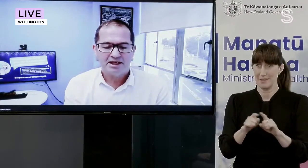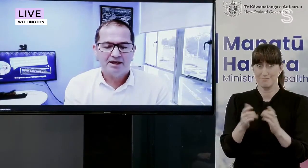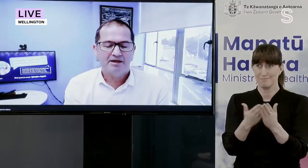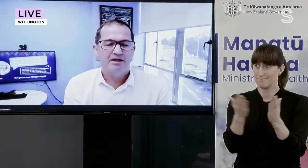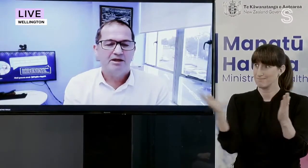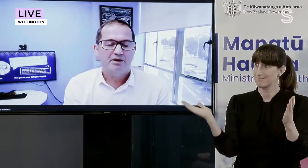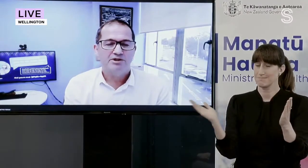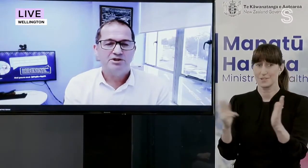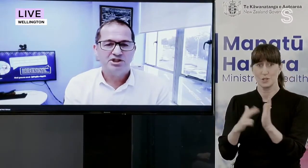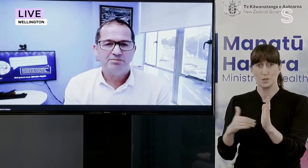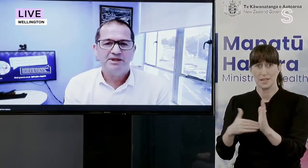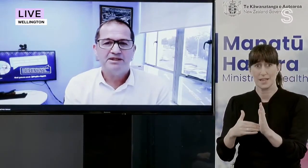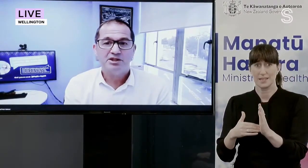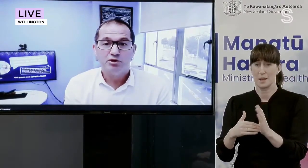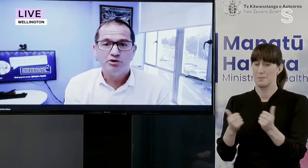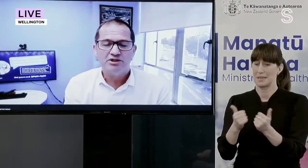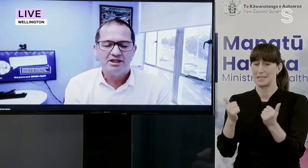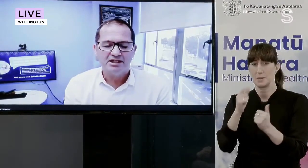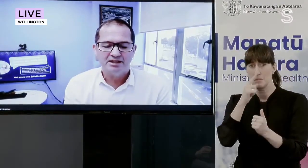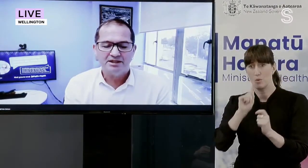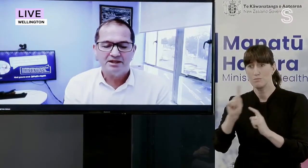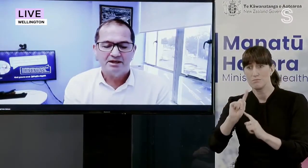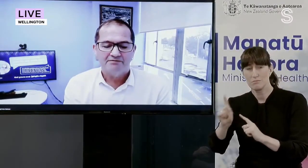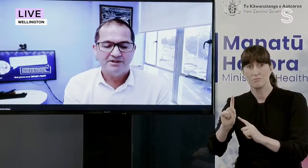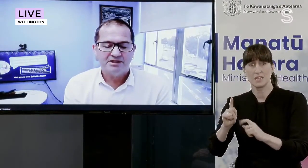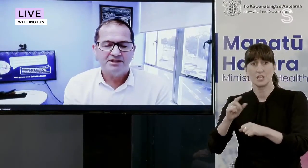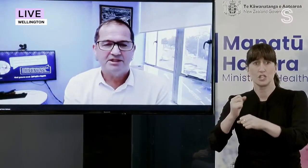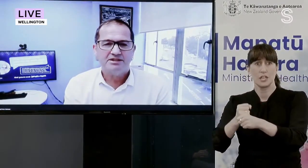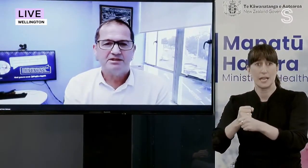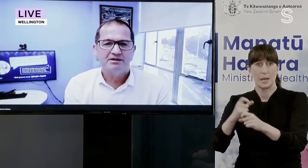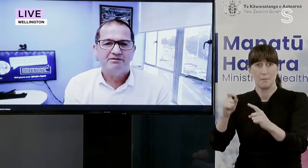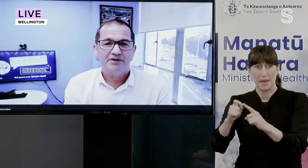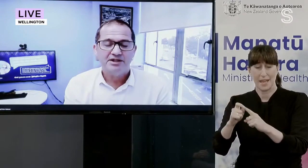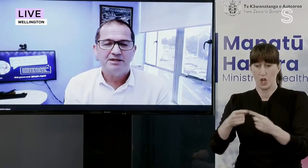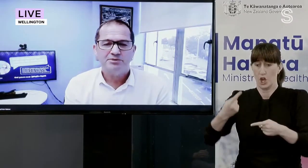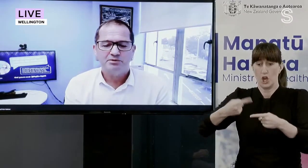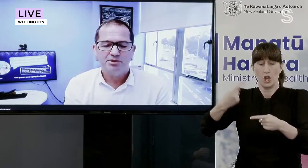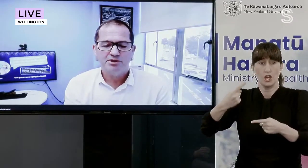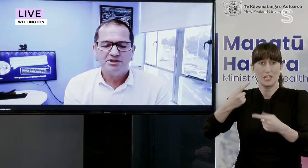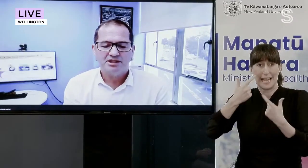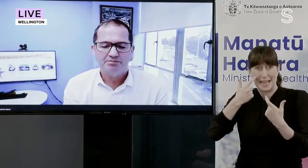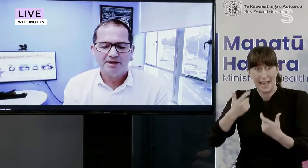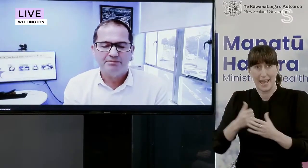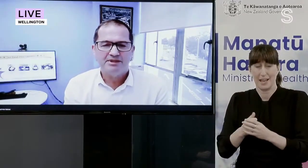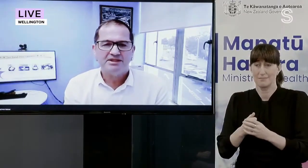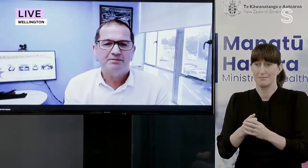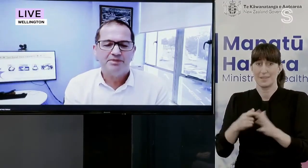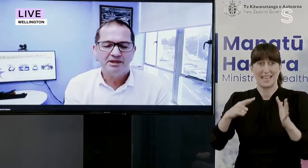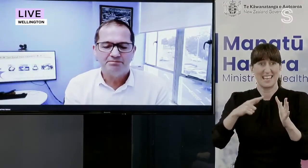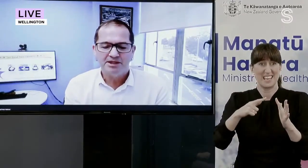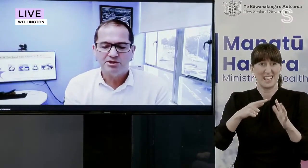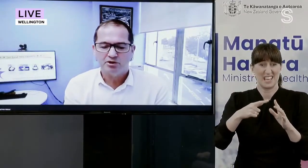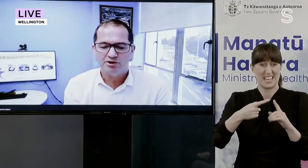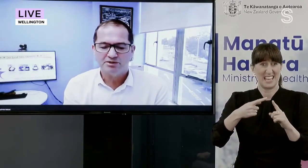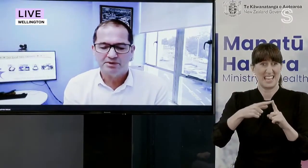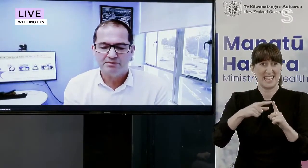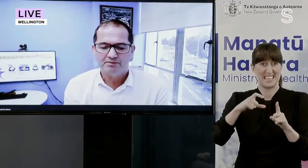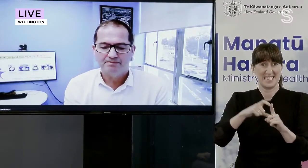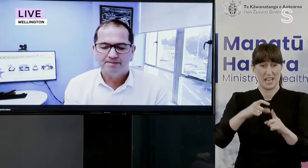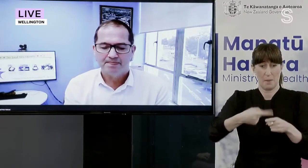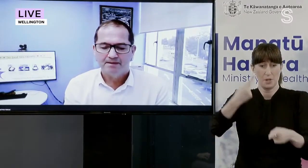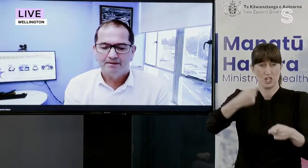patients going to GPs and urgent care facilities, fronting up to emergency departments and being admitted to